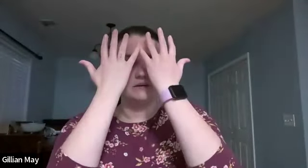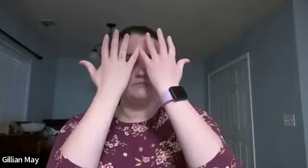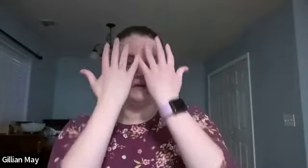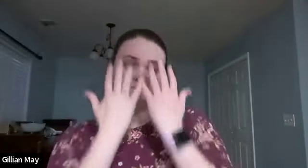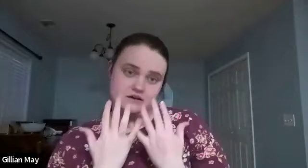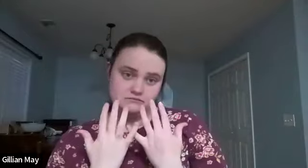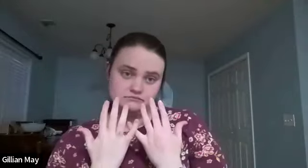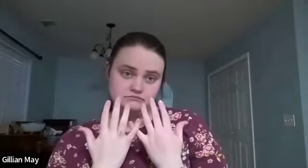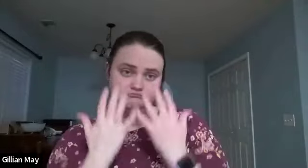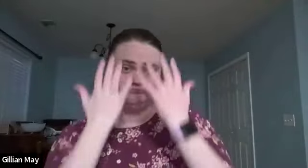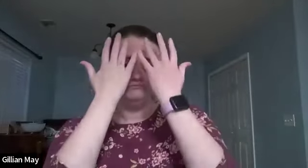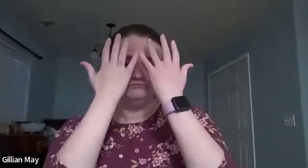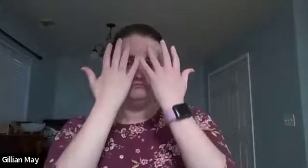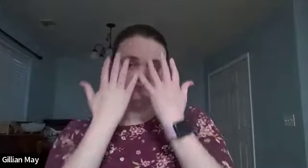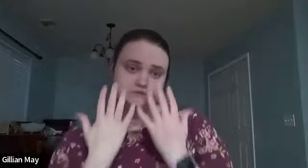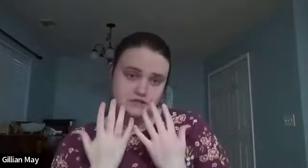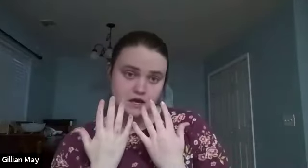to bring them down. Sad.